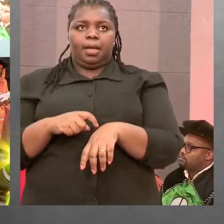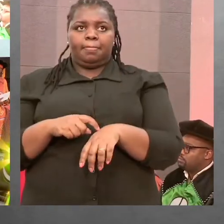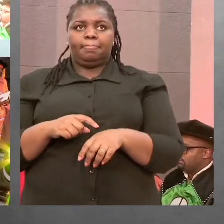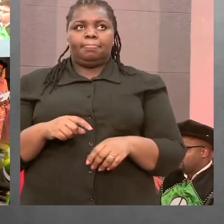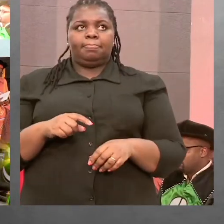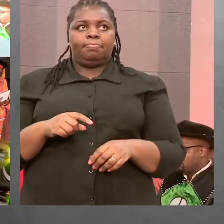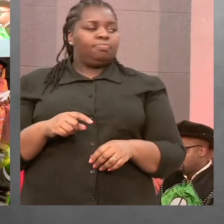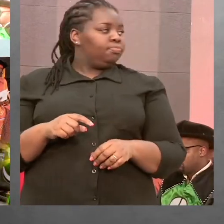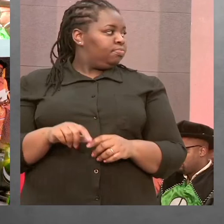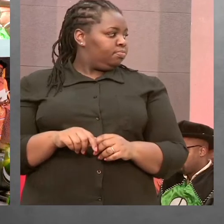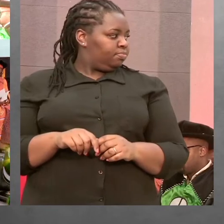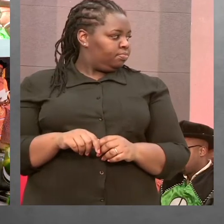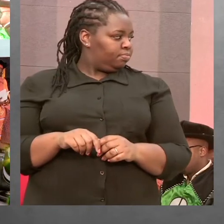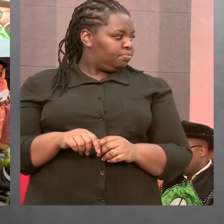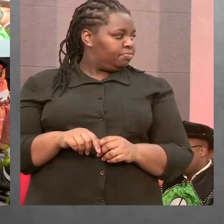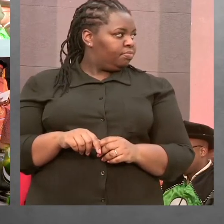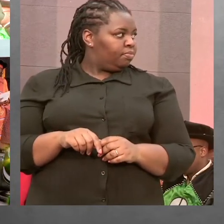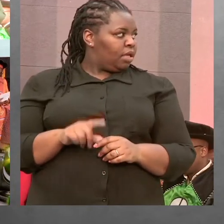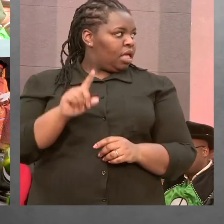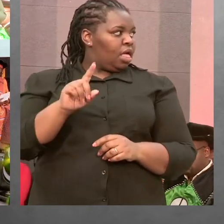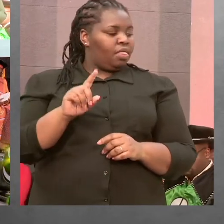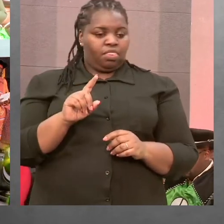the capacity of the state